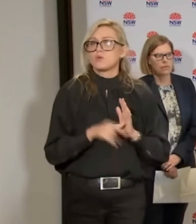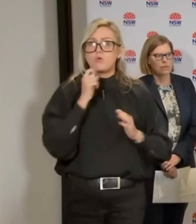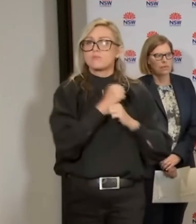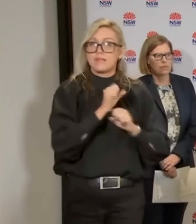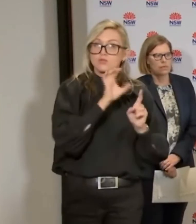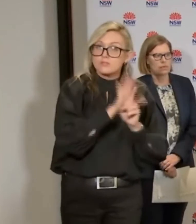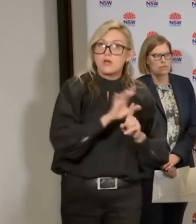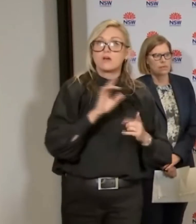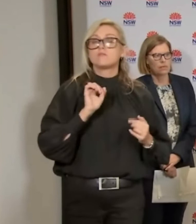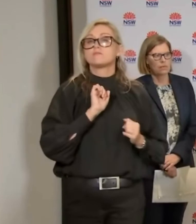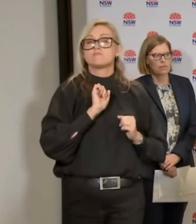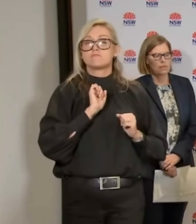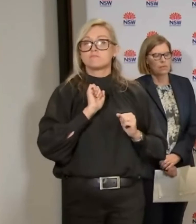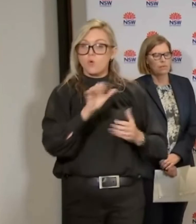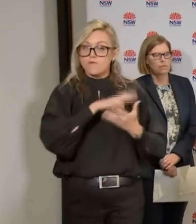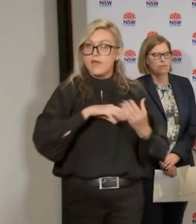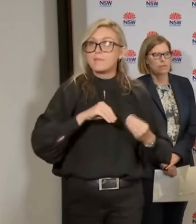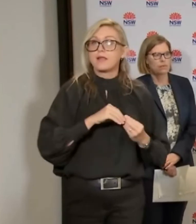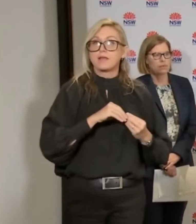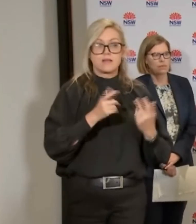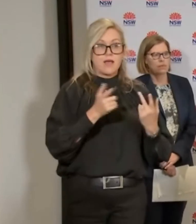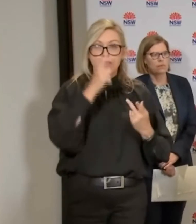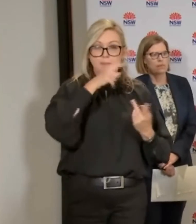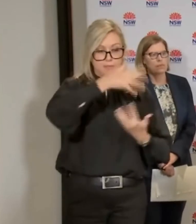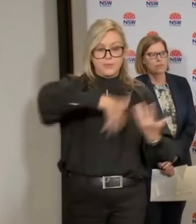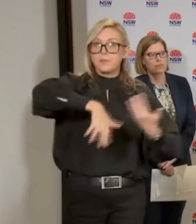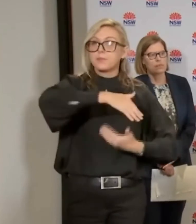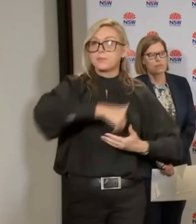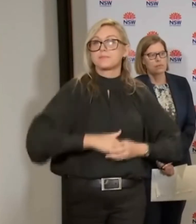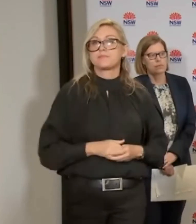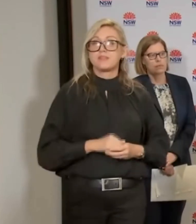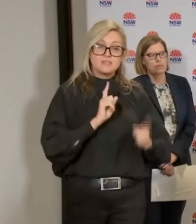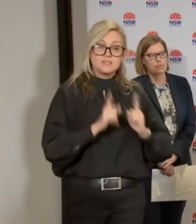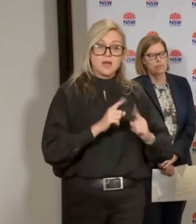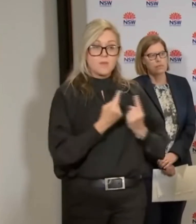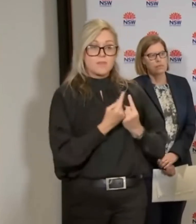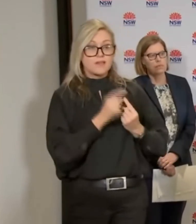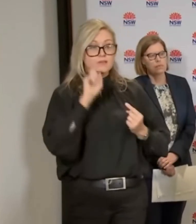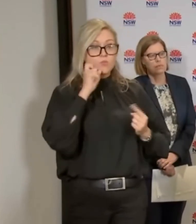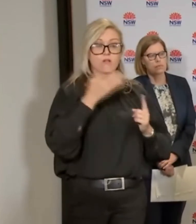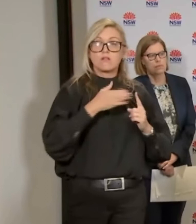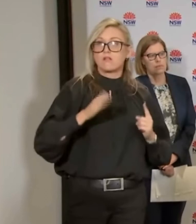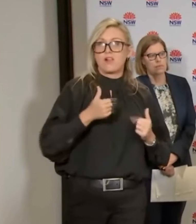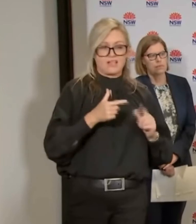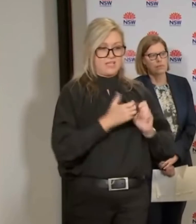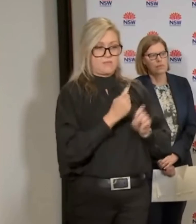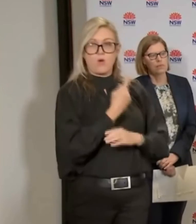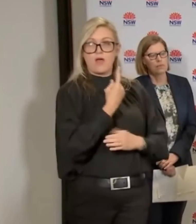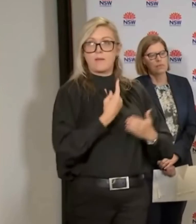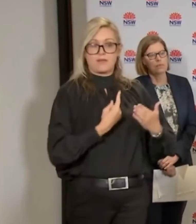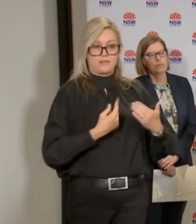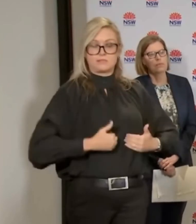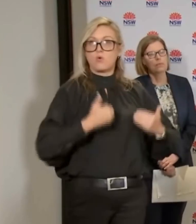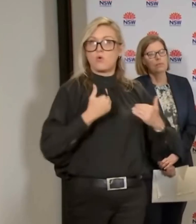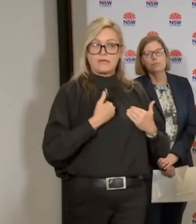always going to be things that don't go according to plan, and I think what happened today is not good. But obviously the Commonwealth, the federal